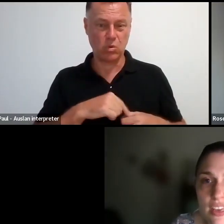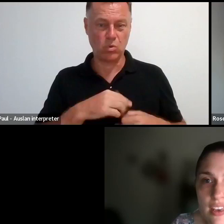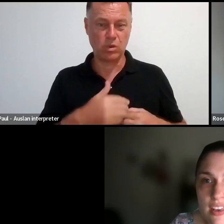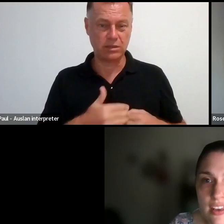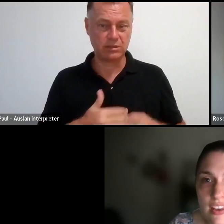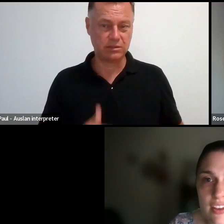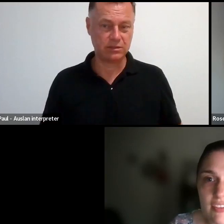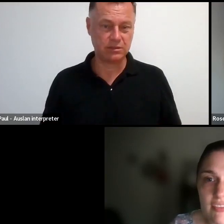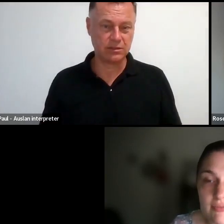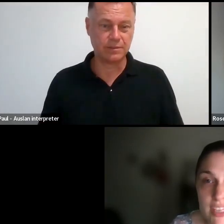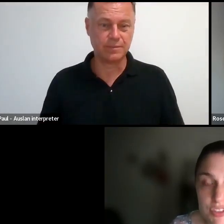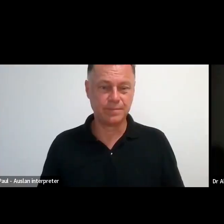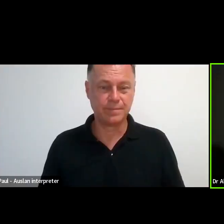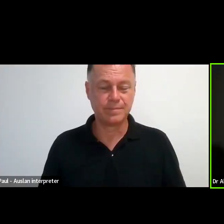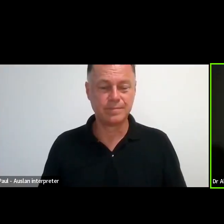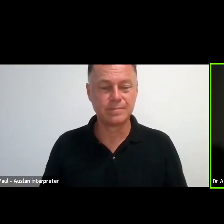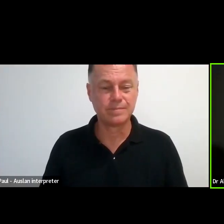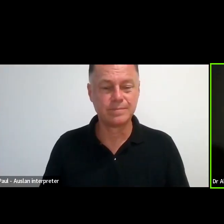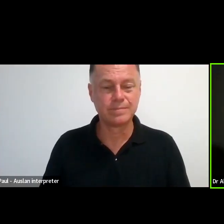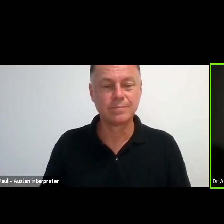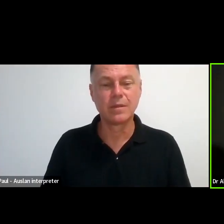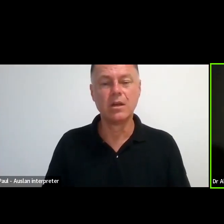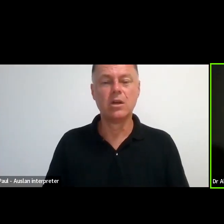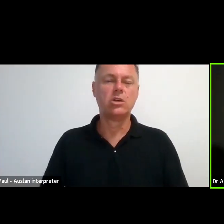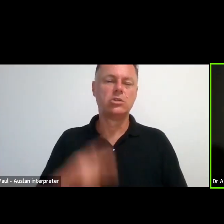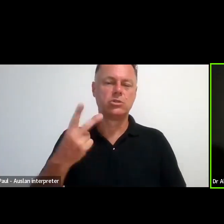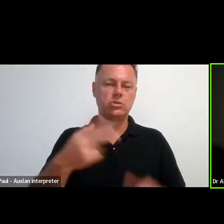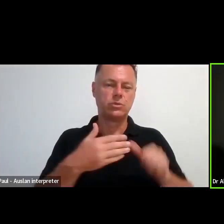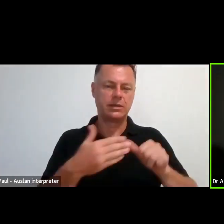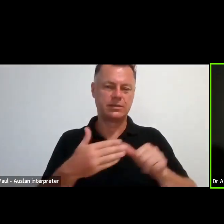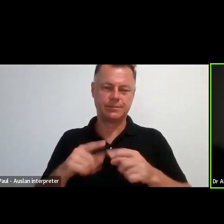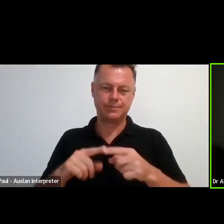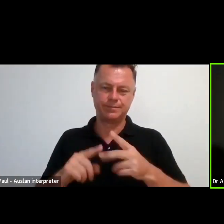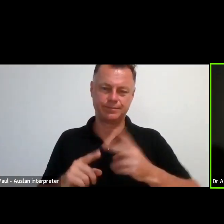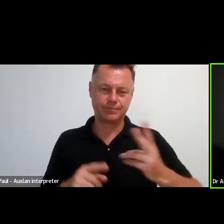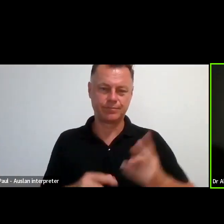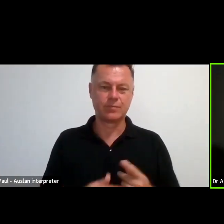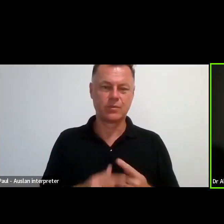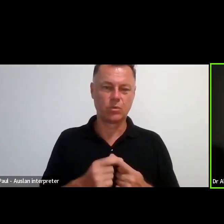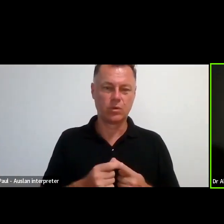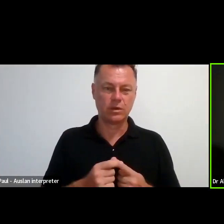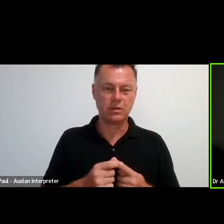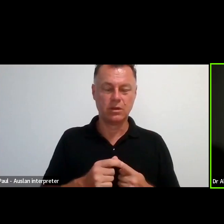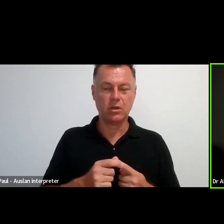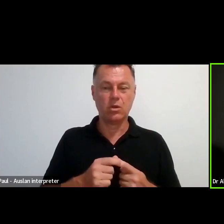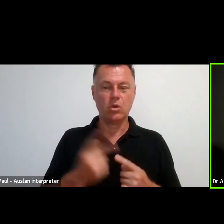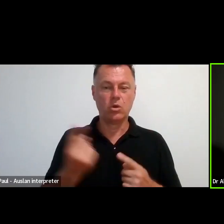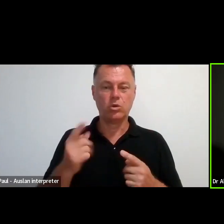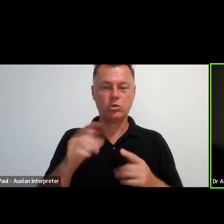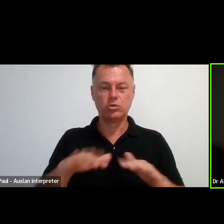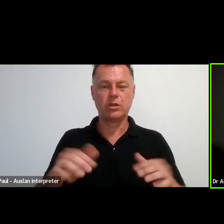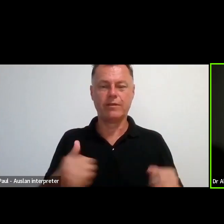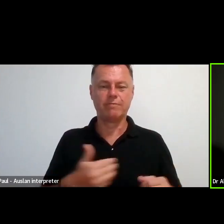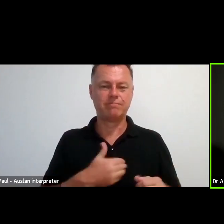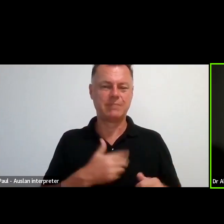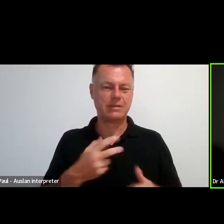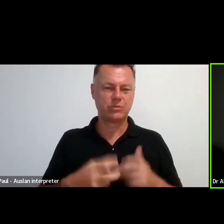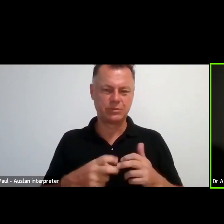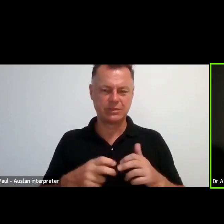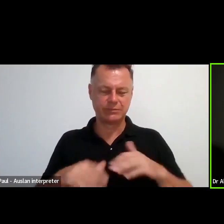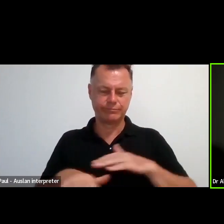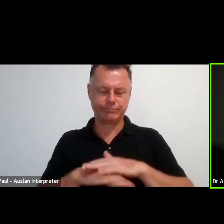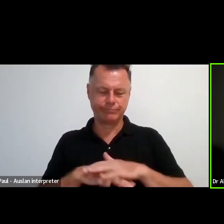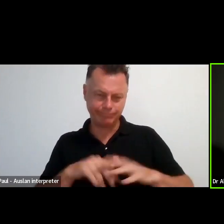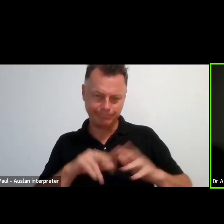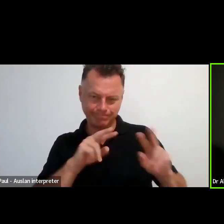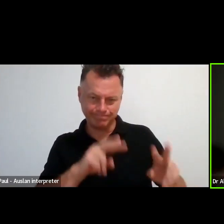So two sections. One is that we know for kids who have got underlying cardiac conditions, as well